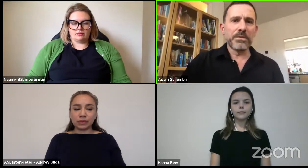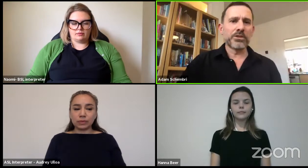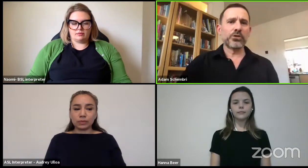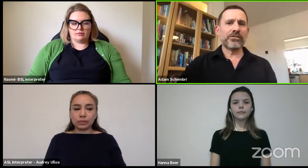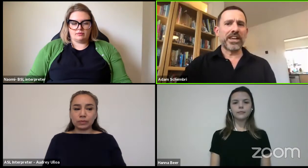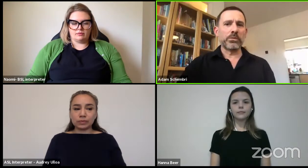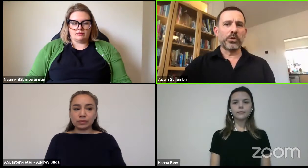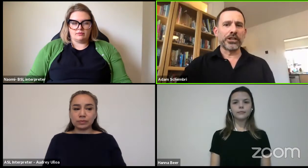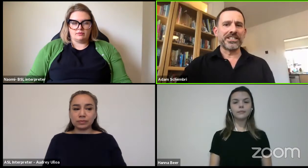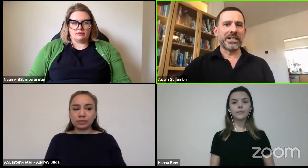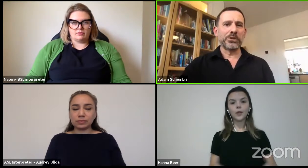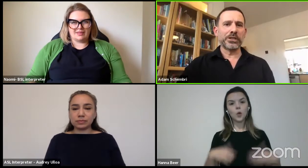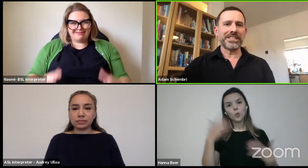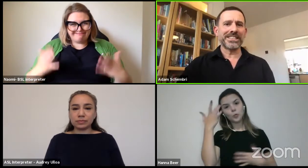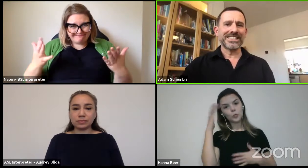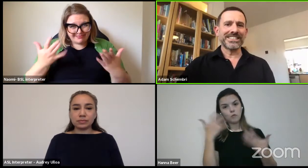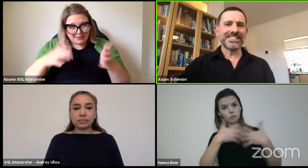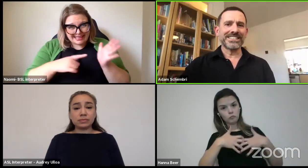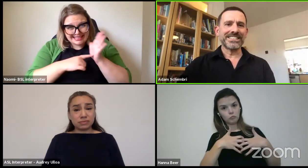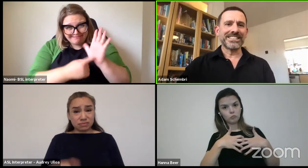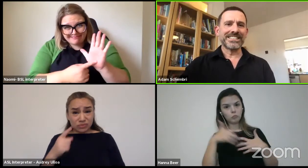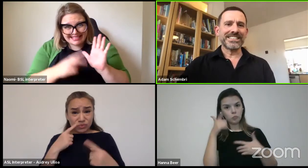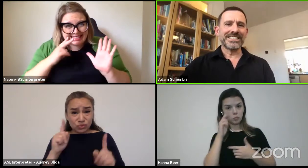I'm not sure if that worked. Did that work?